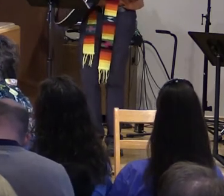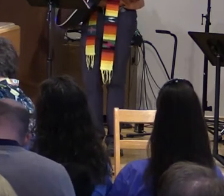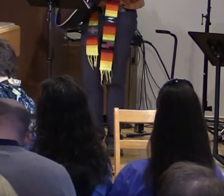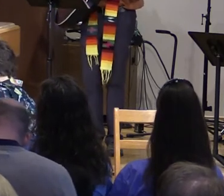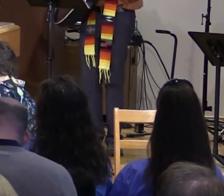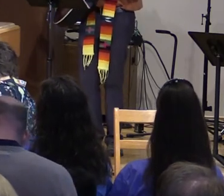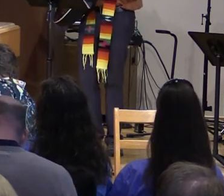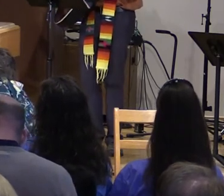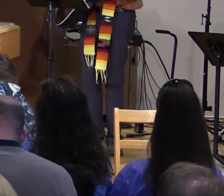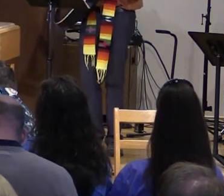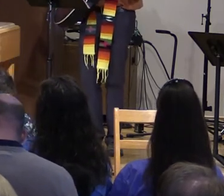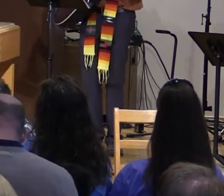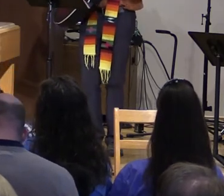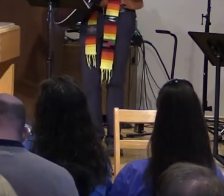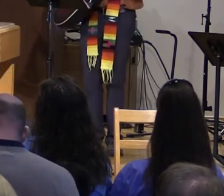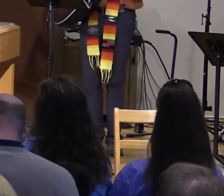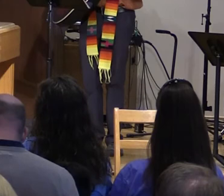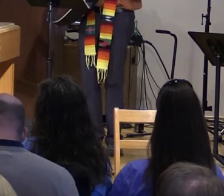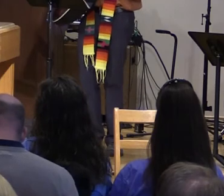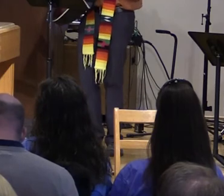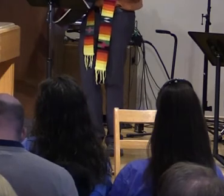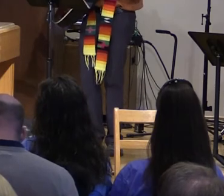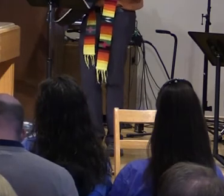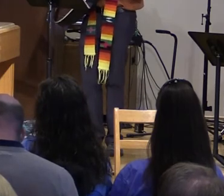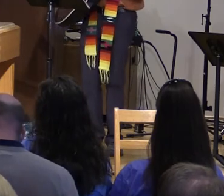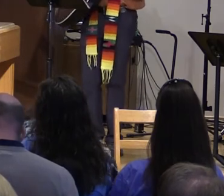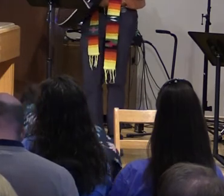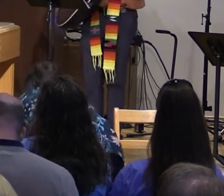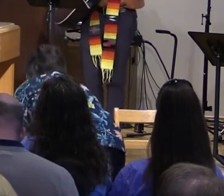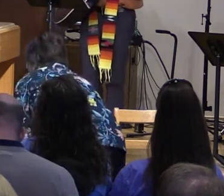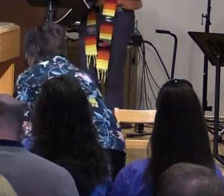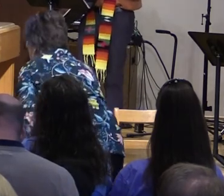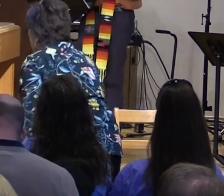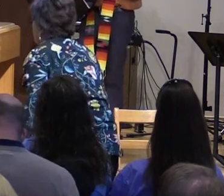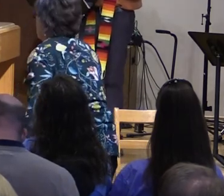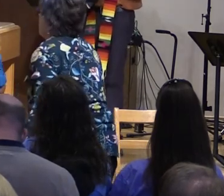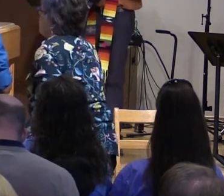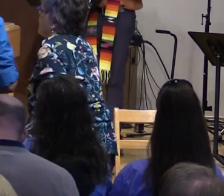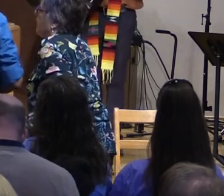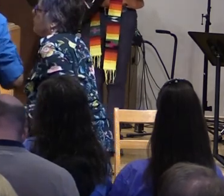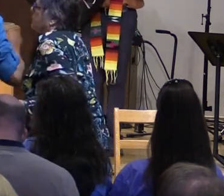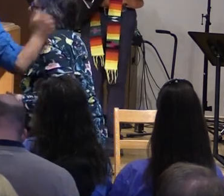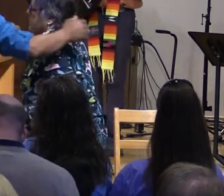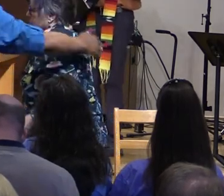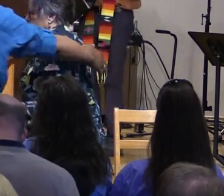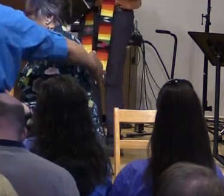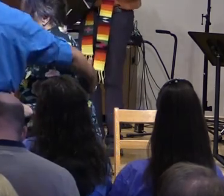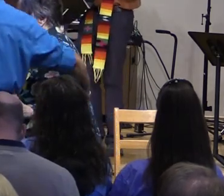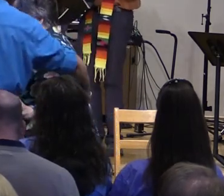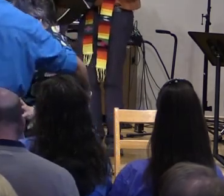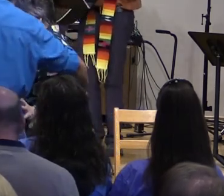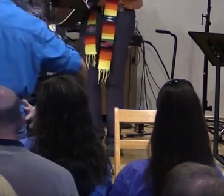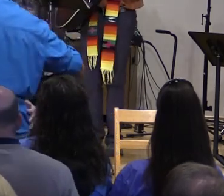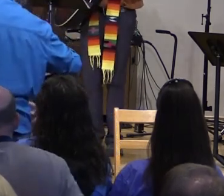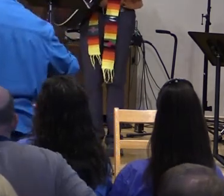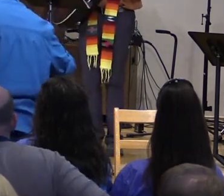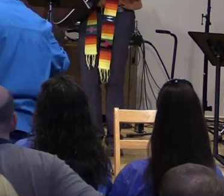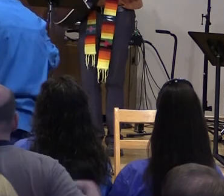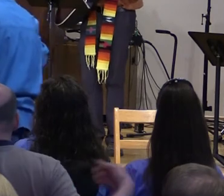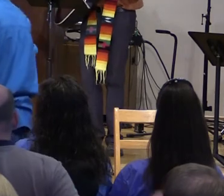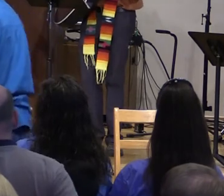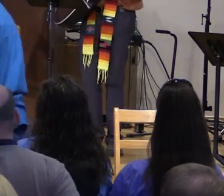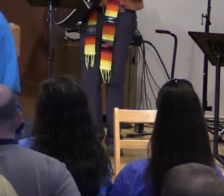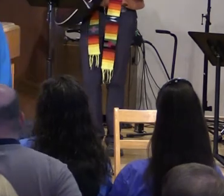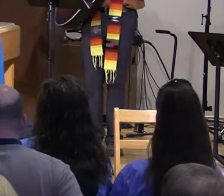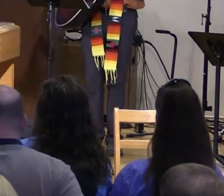love. Your love never fails and never gives up, never runs out on me. Your love